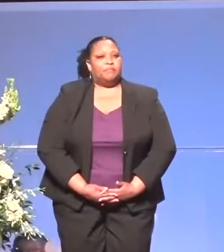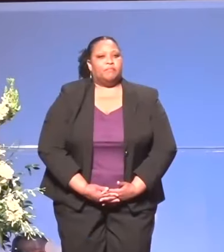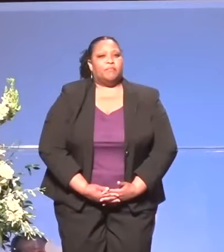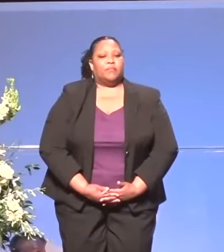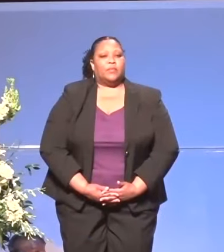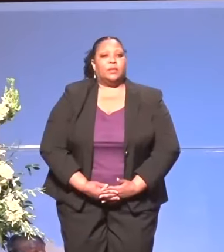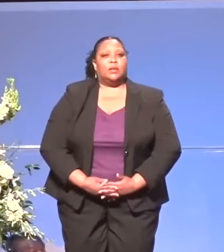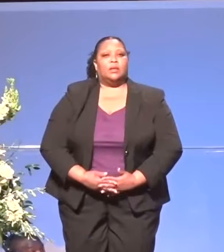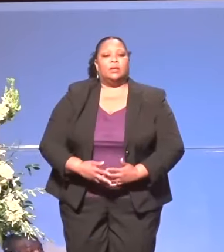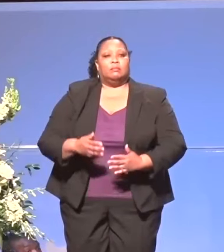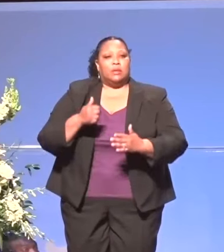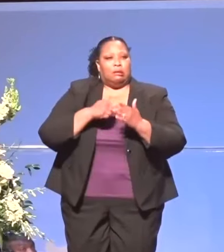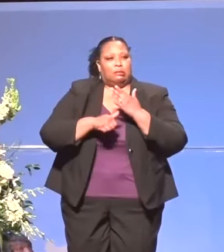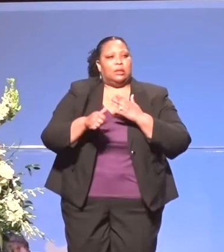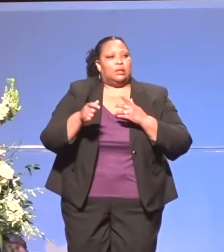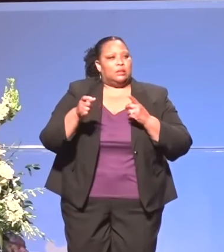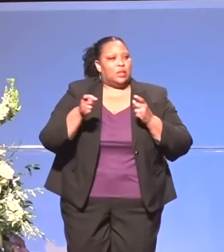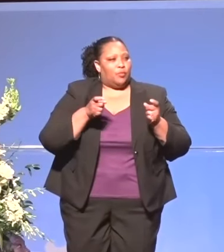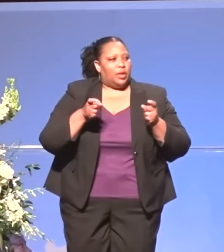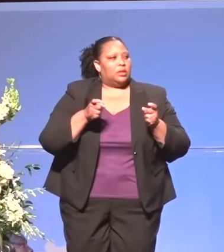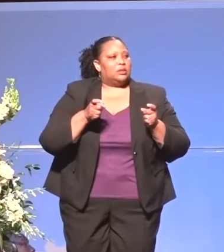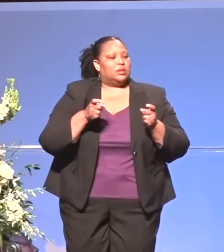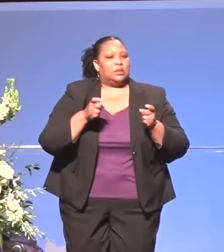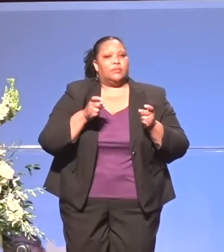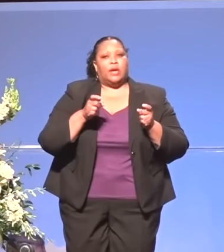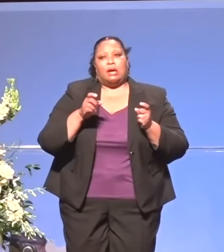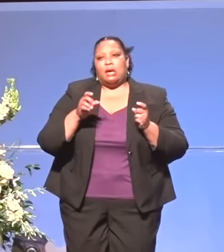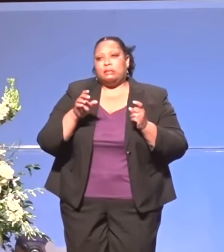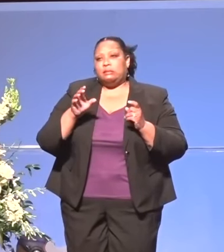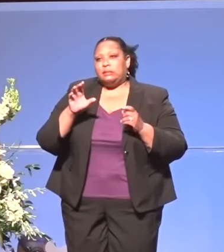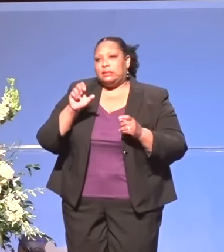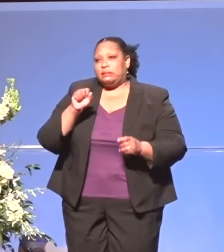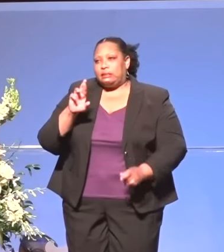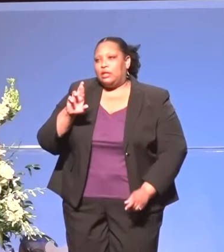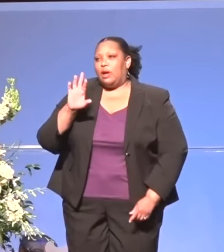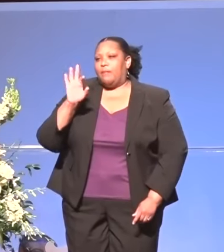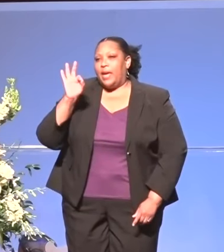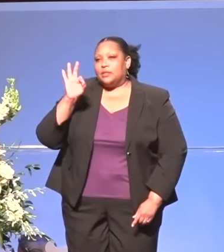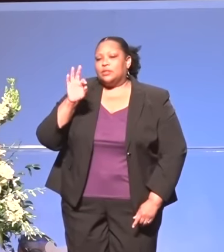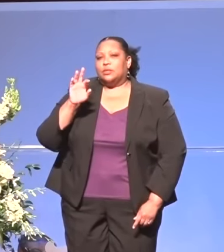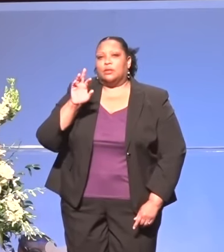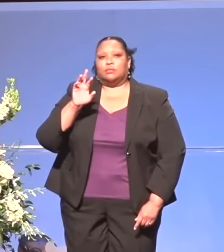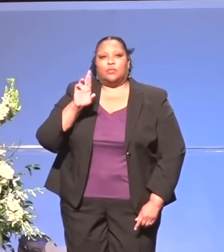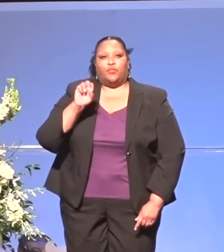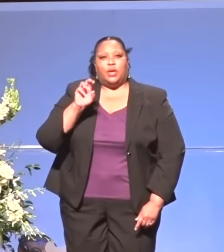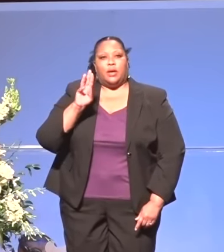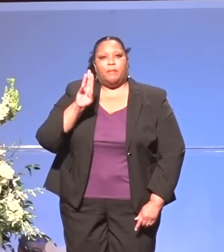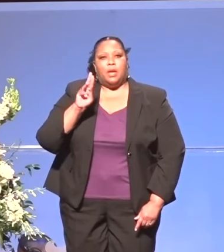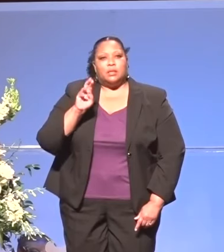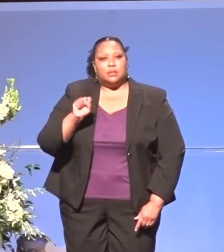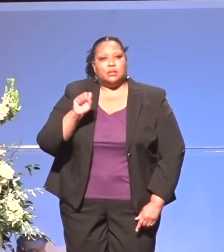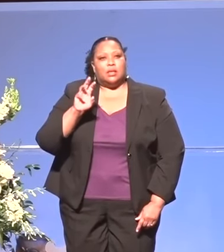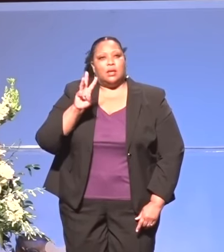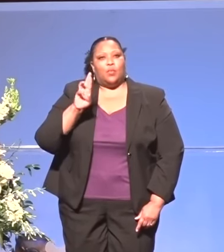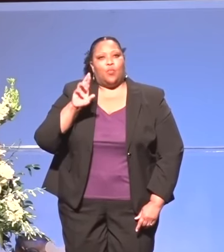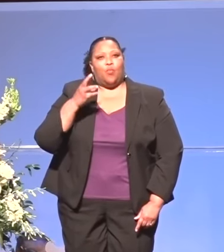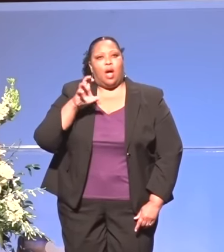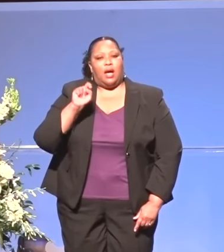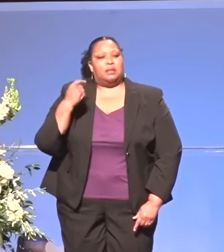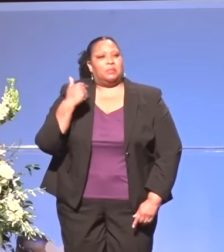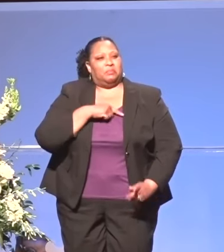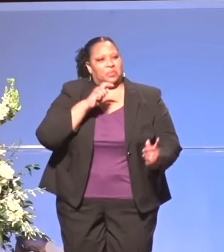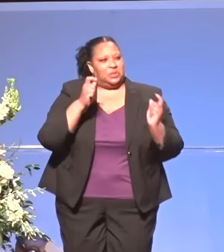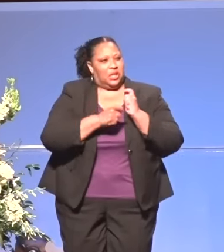at the direction of senior pastor pastor Remma's right program is necessarily altered